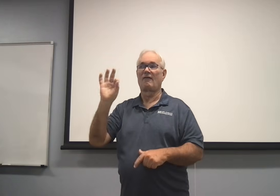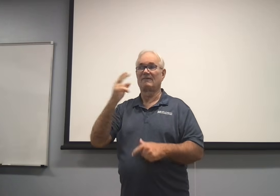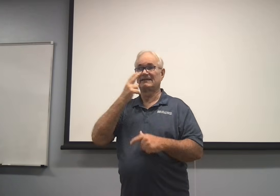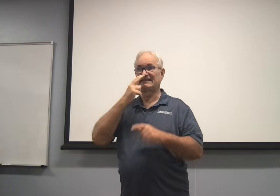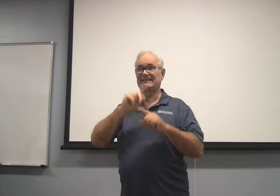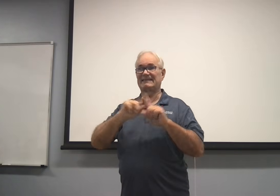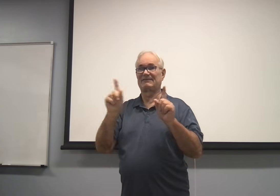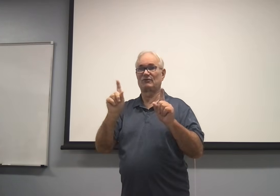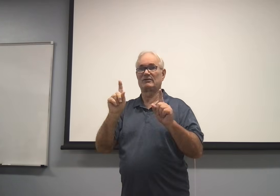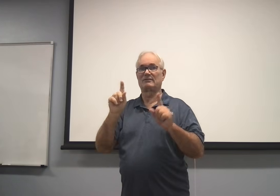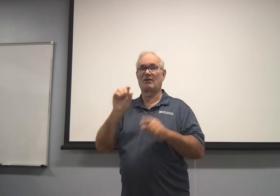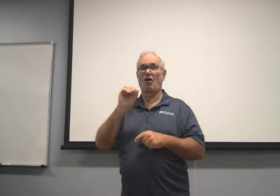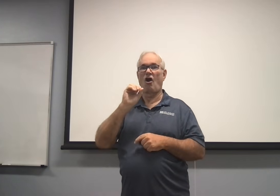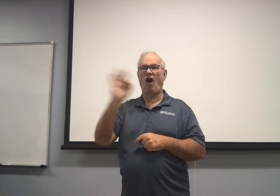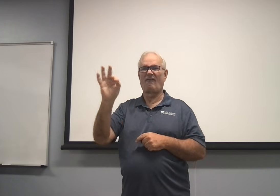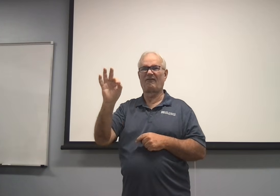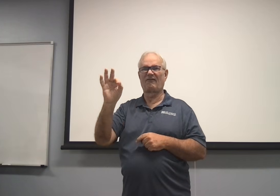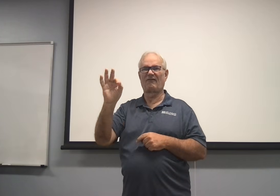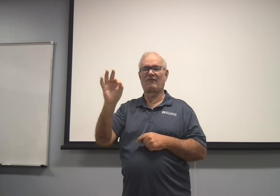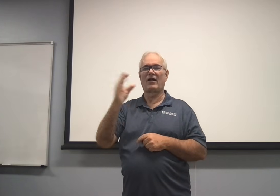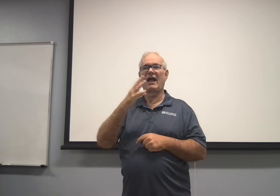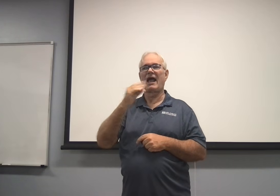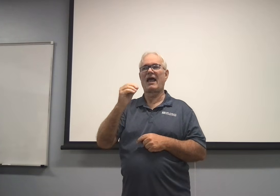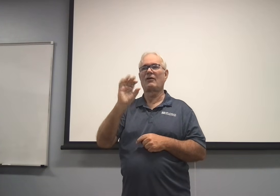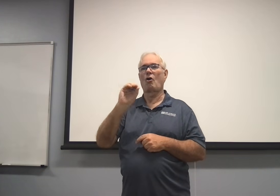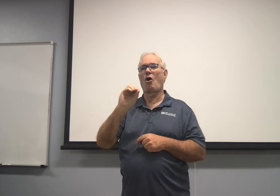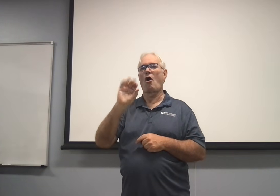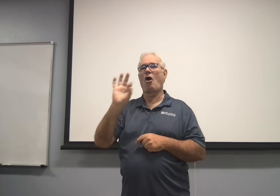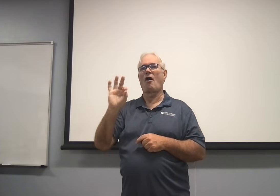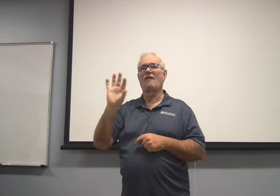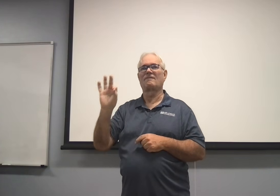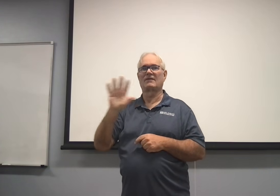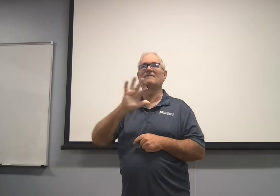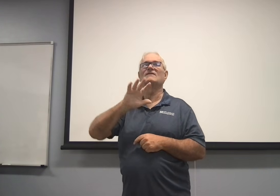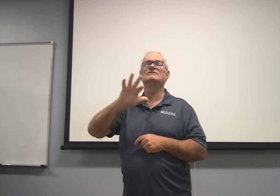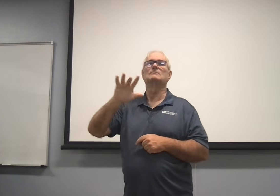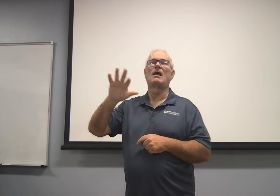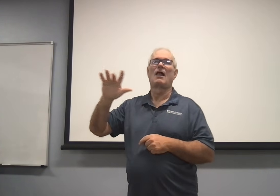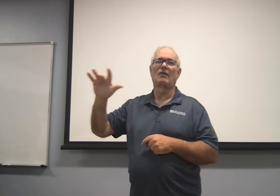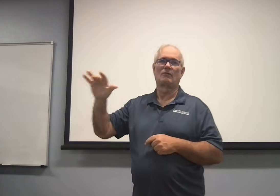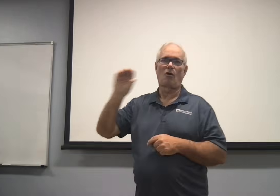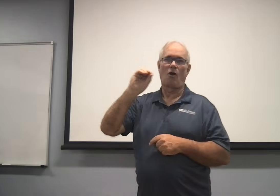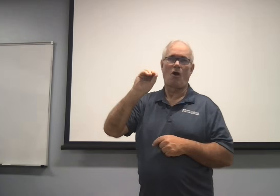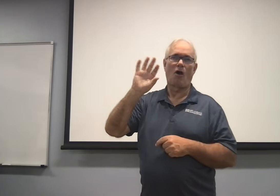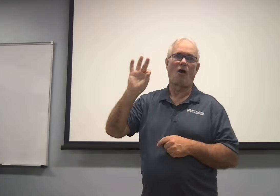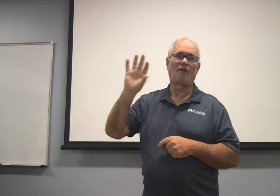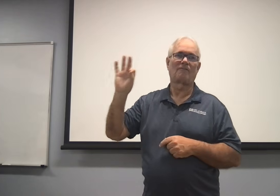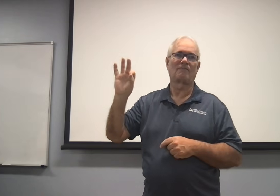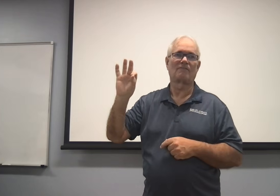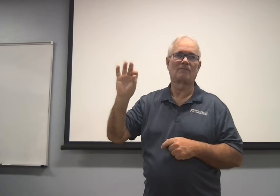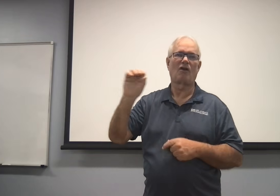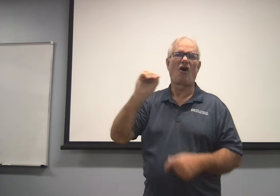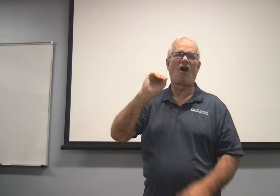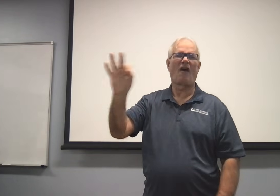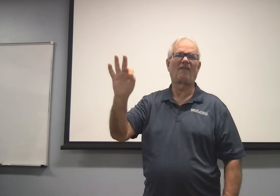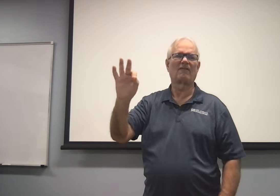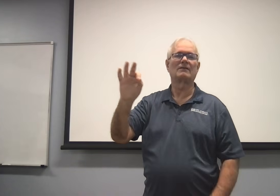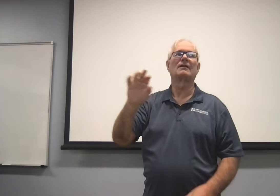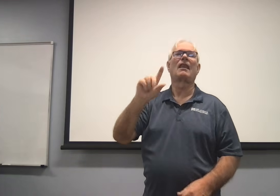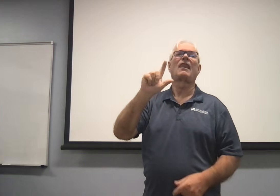If you're talking about spraying something, like off the bug spray, that's different. You would sign a little more emphasis